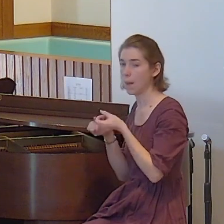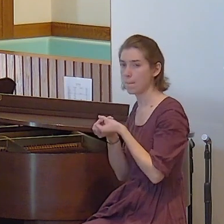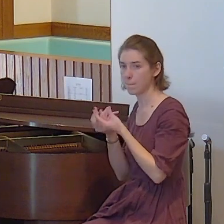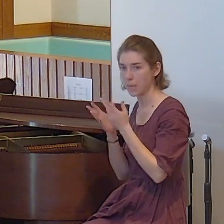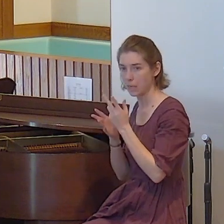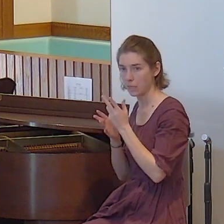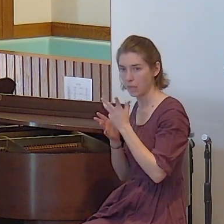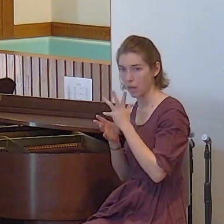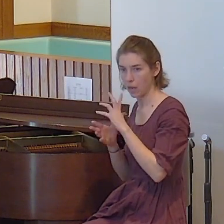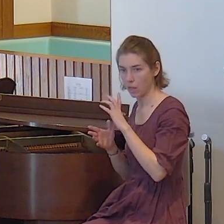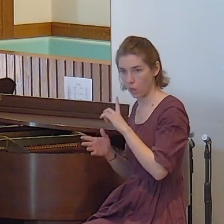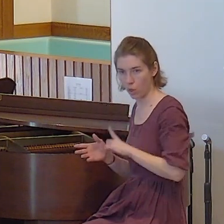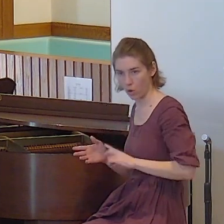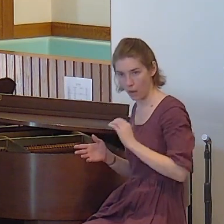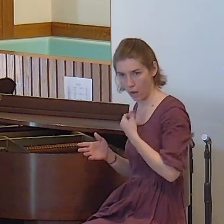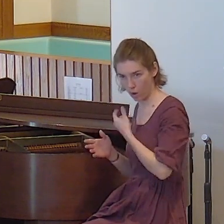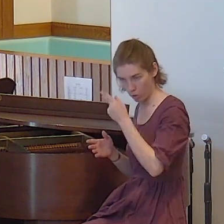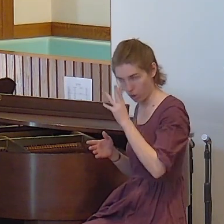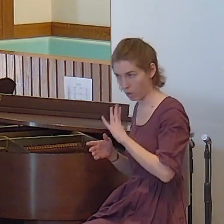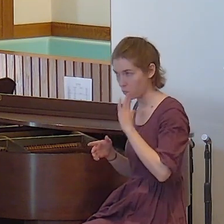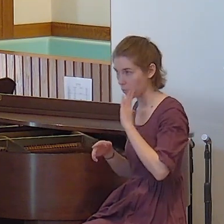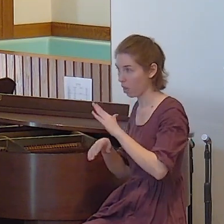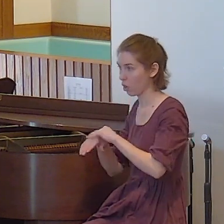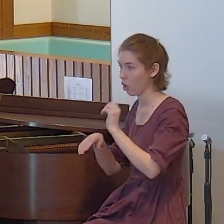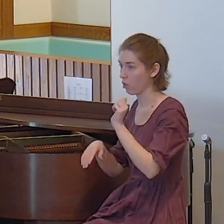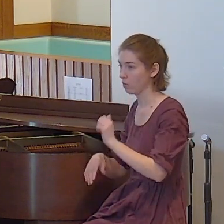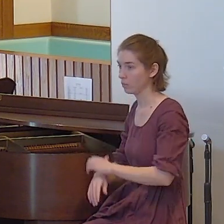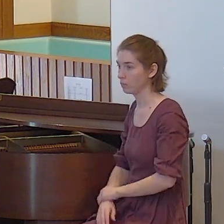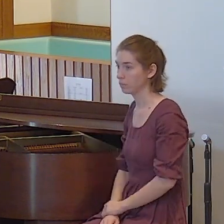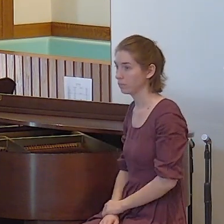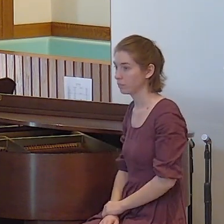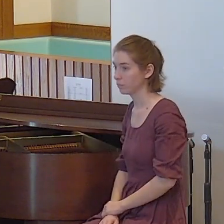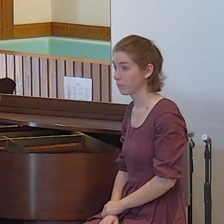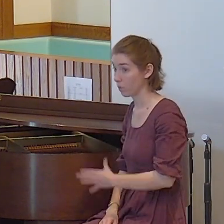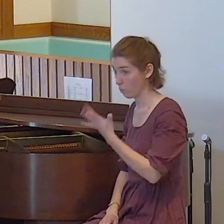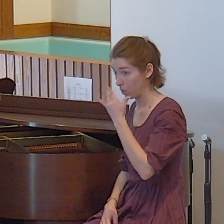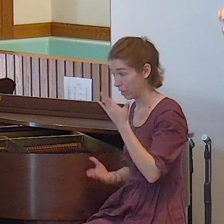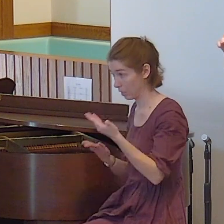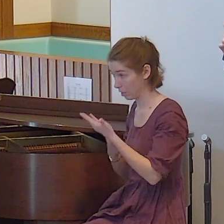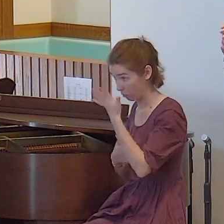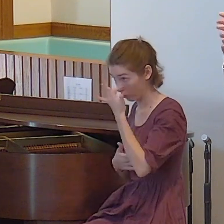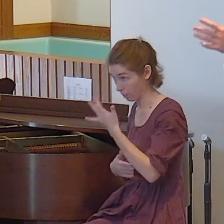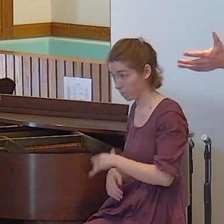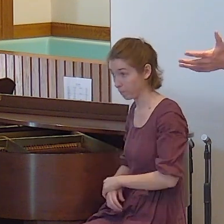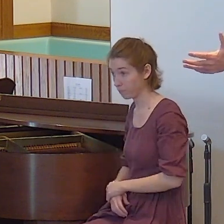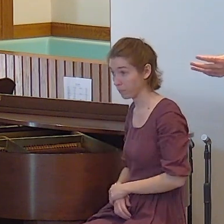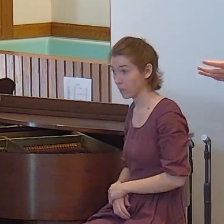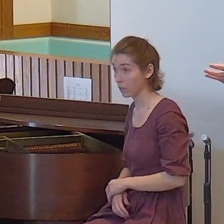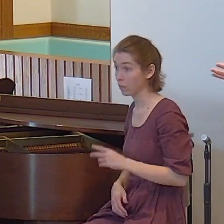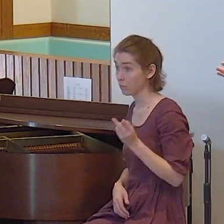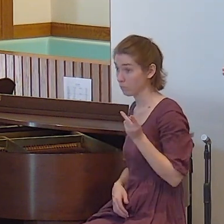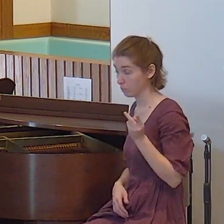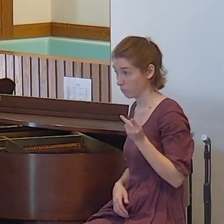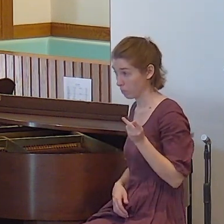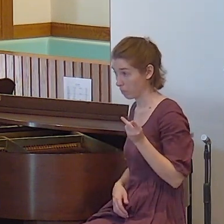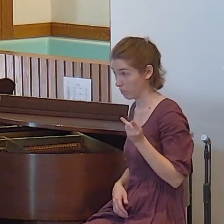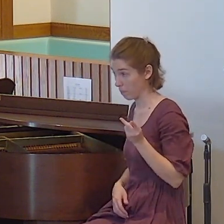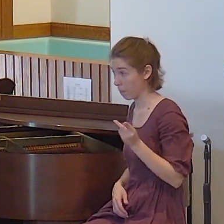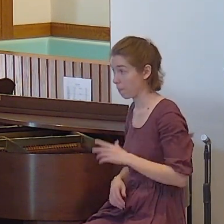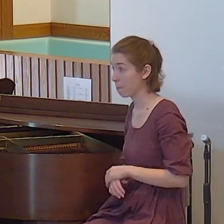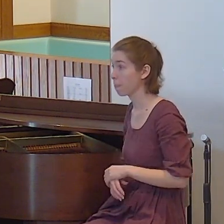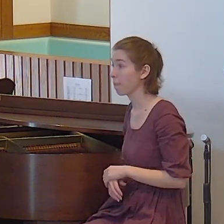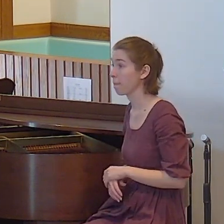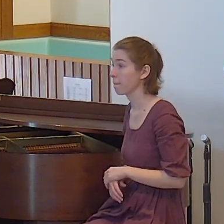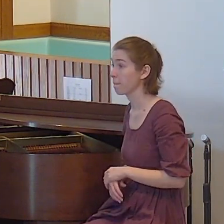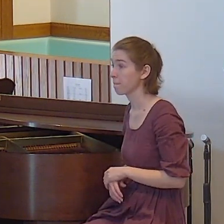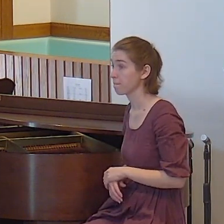the Lord our God will call. Why are we here? Because Raoul and